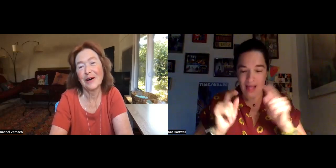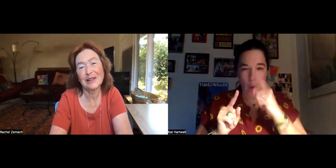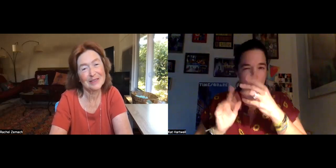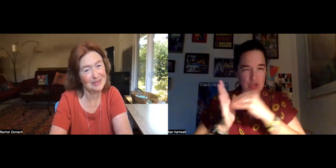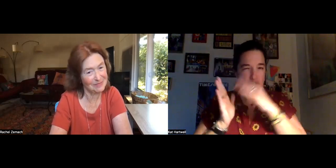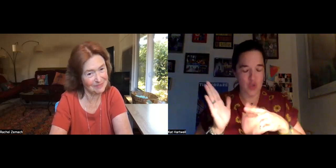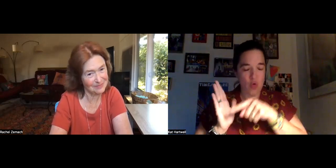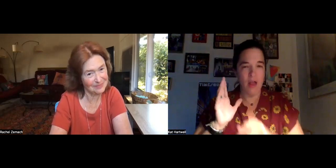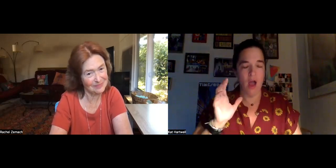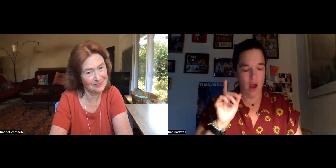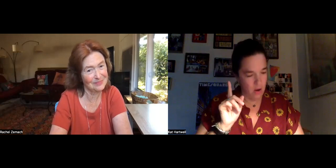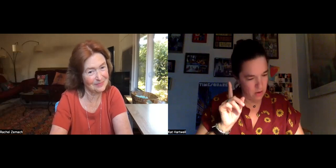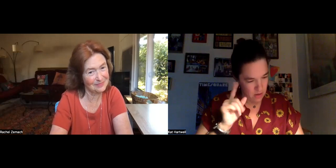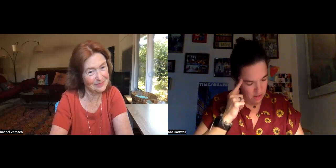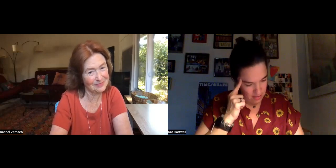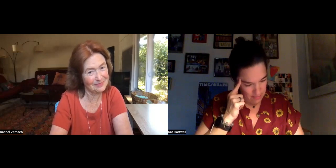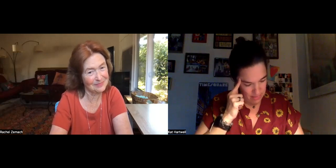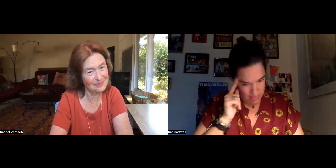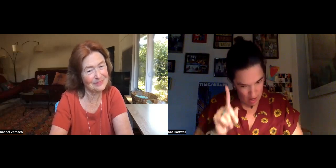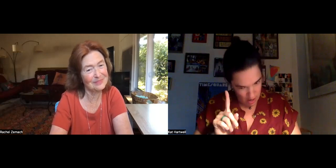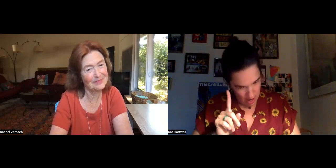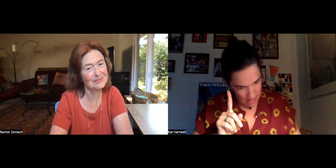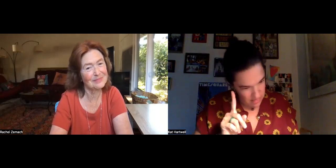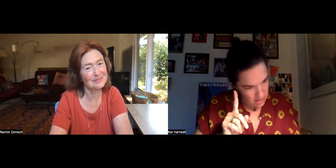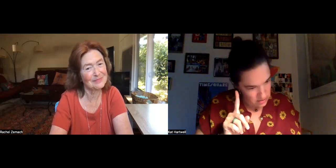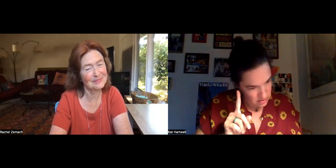That one student, let me think. What the